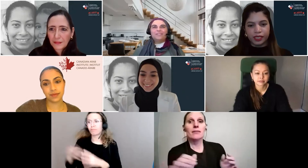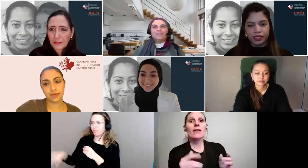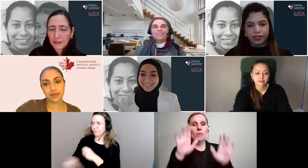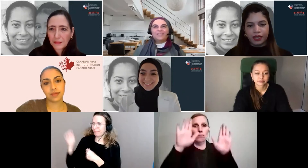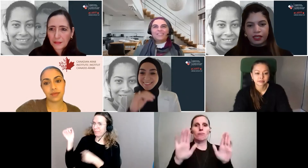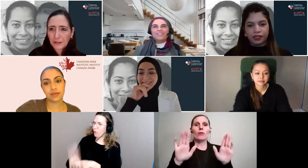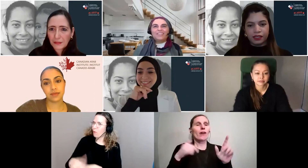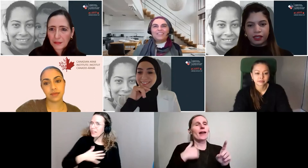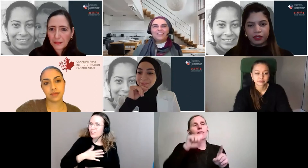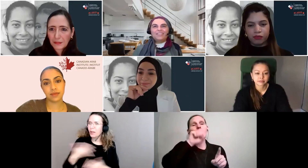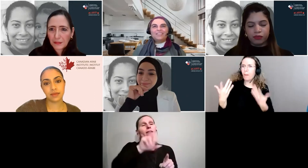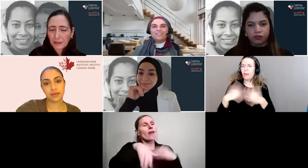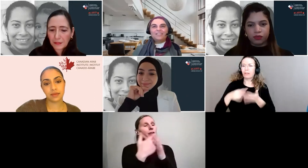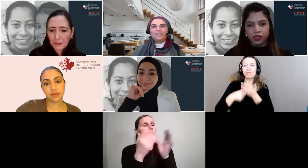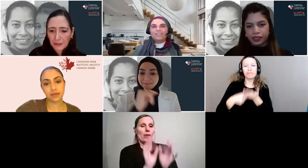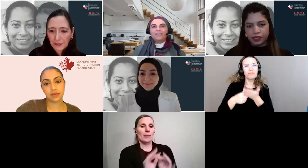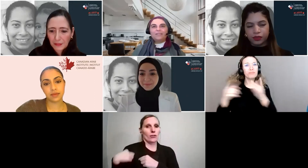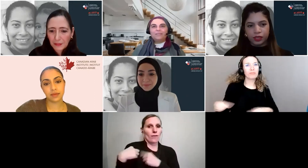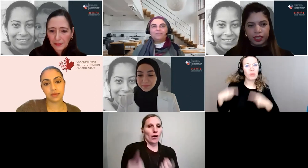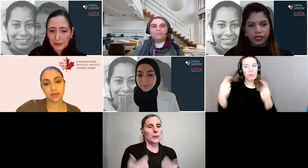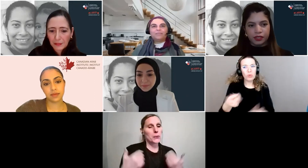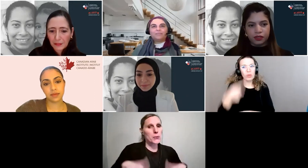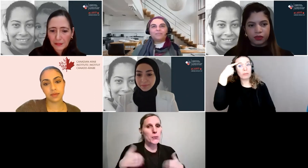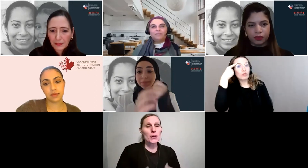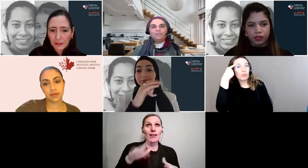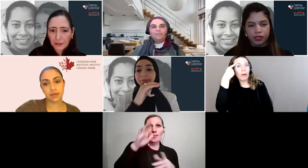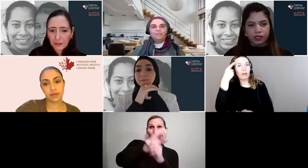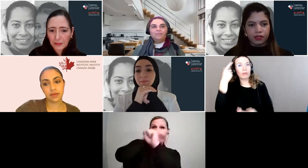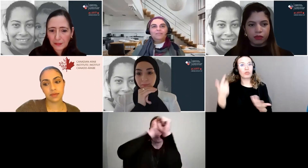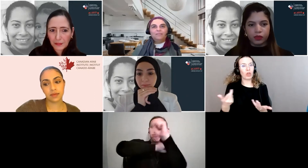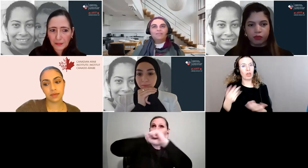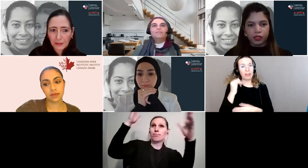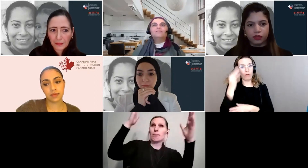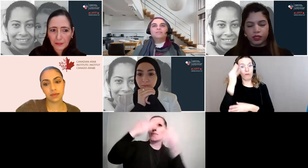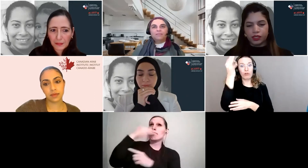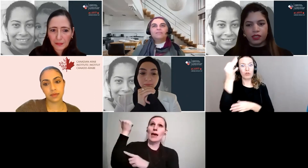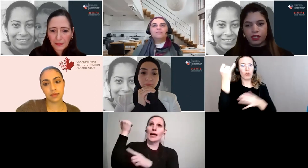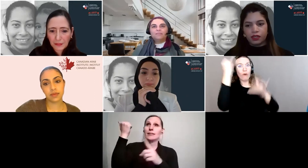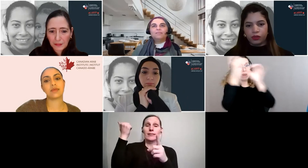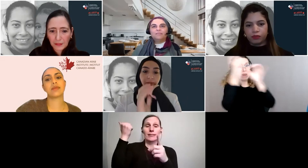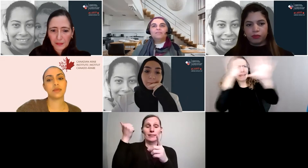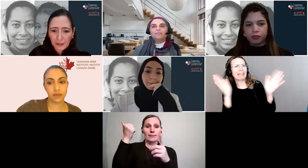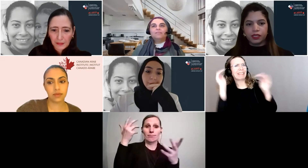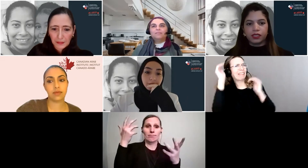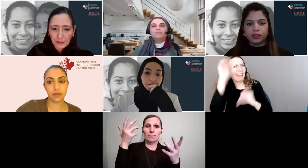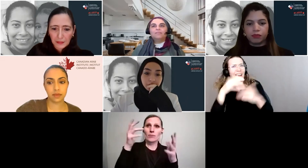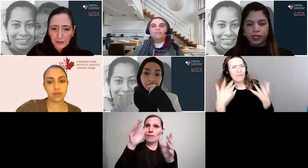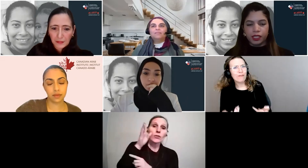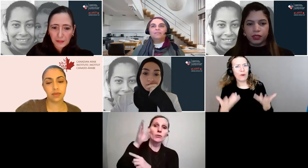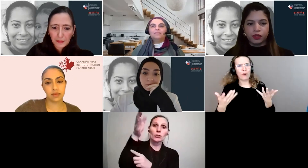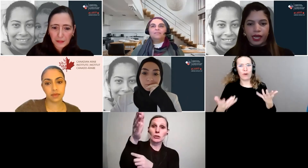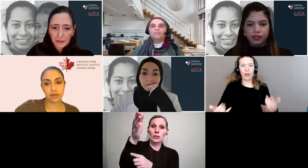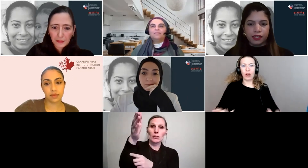so far. And I think the ideal future aligns really well with Kids Help Phone's mission, which is, people